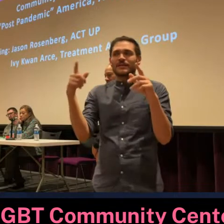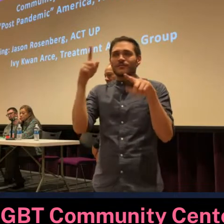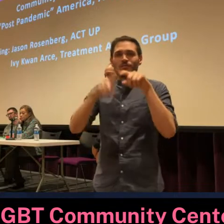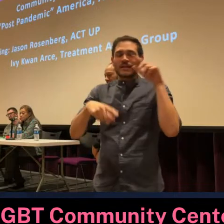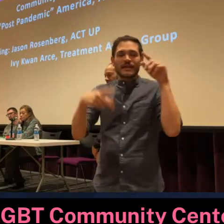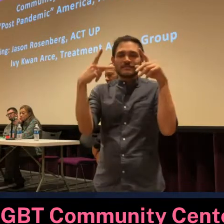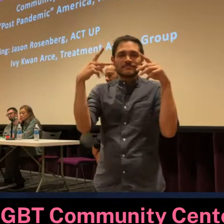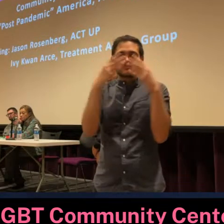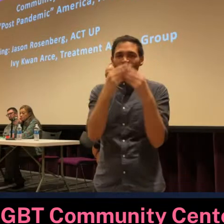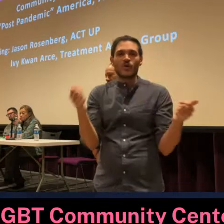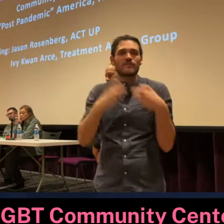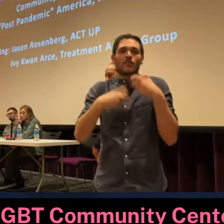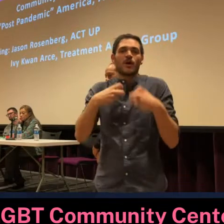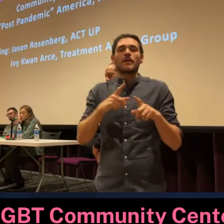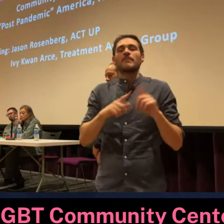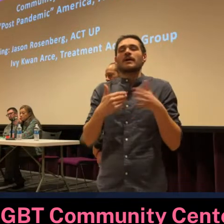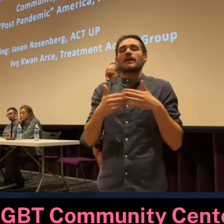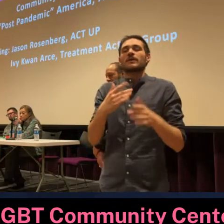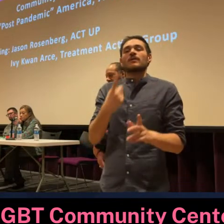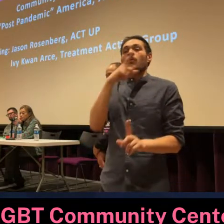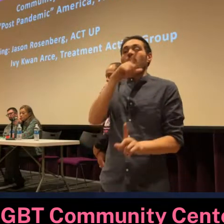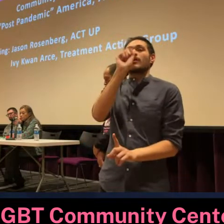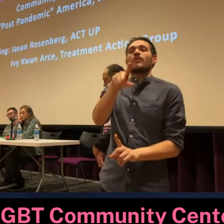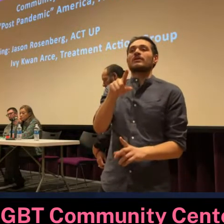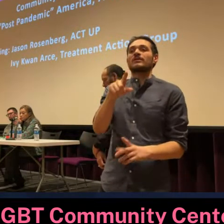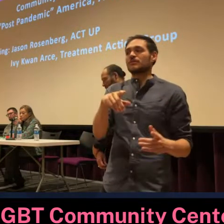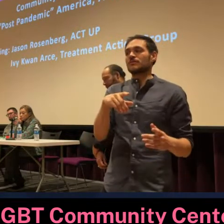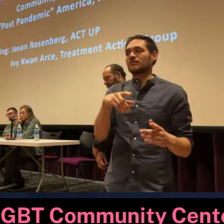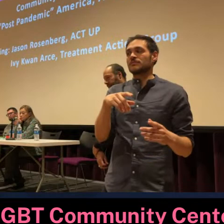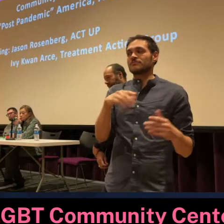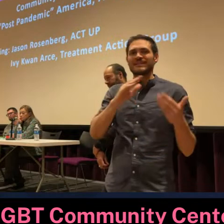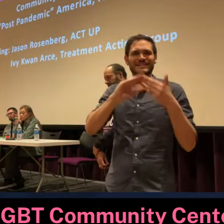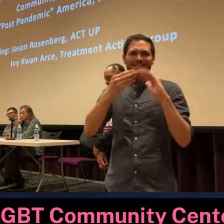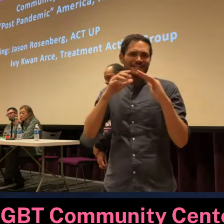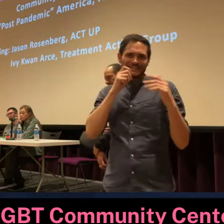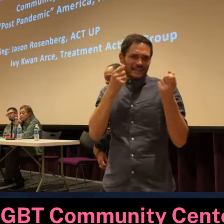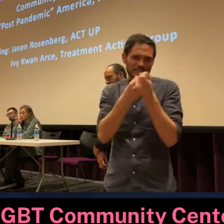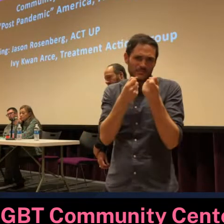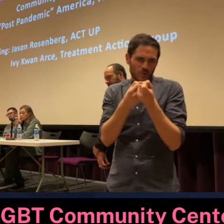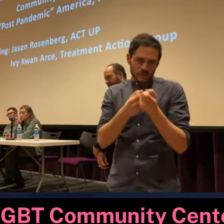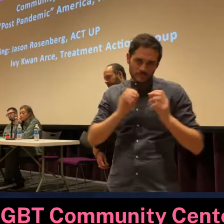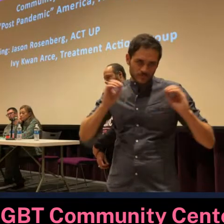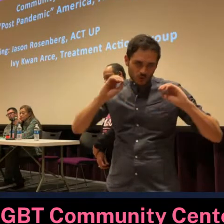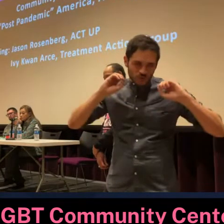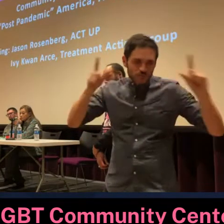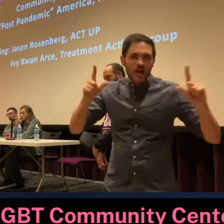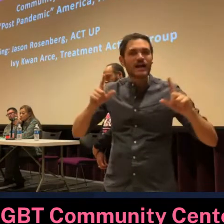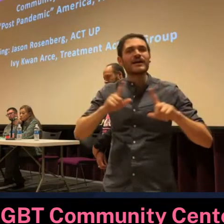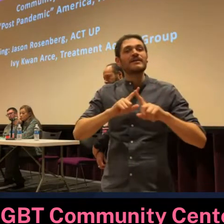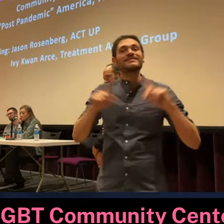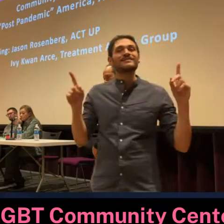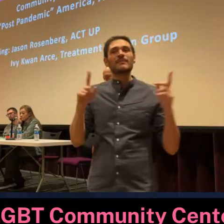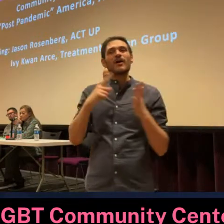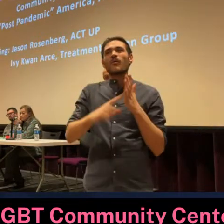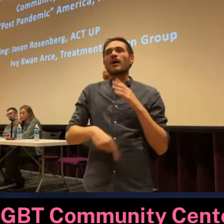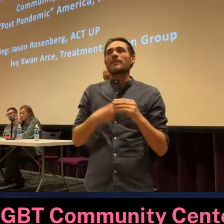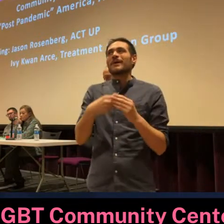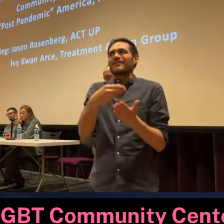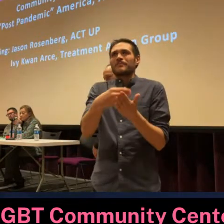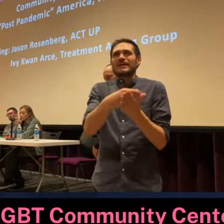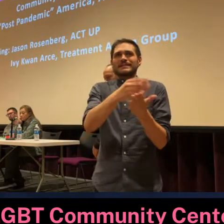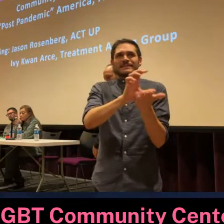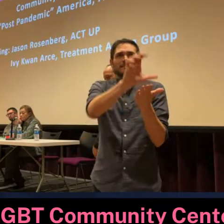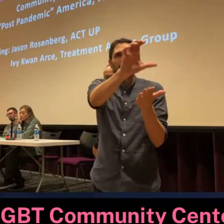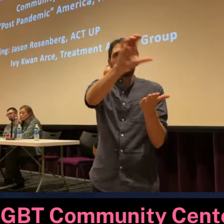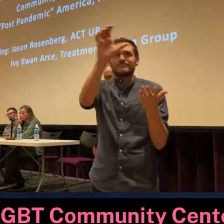was, you're talking about, the city hasn't been there, which is not a surprise, but has anyone kind of followed the money? Because I'm sure they would say they're allocating like a ton.